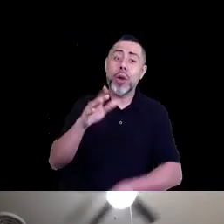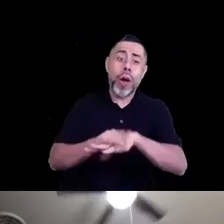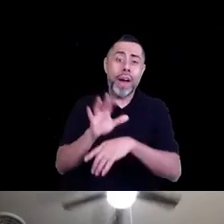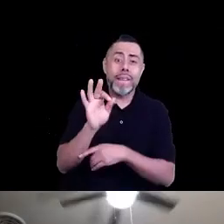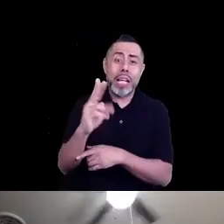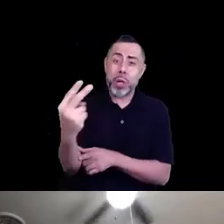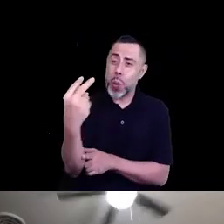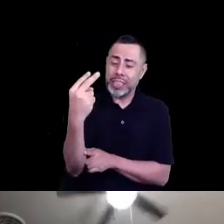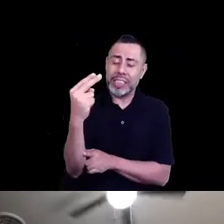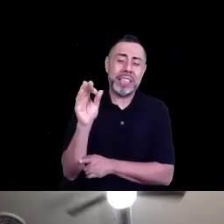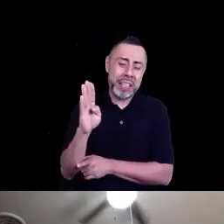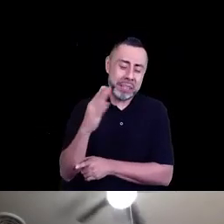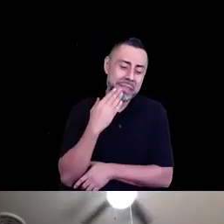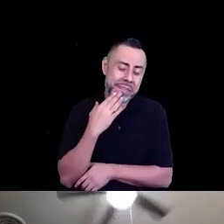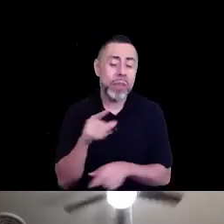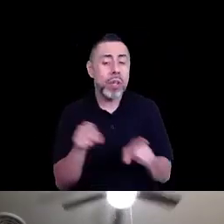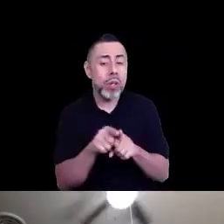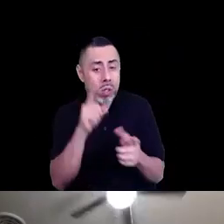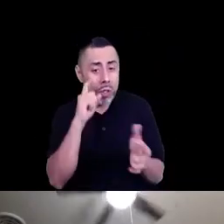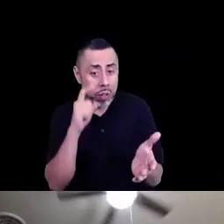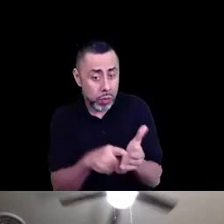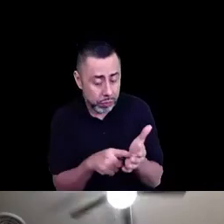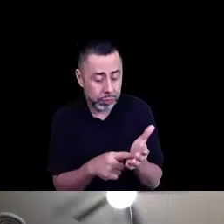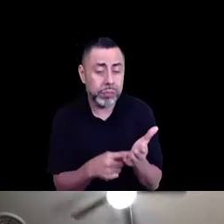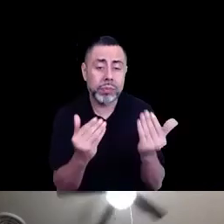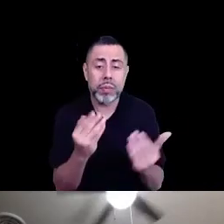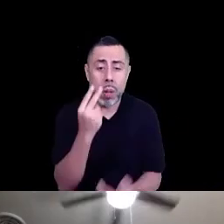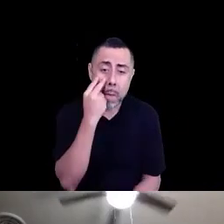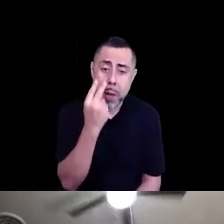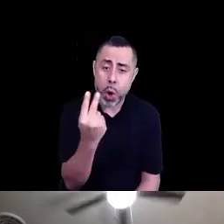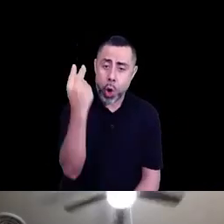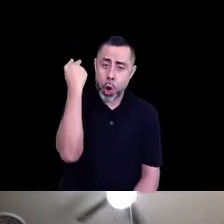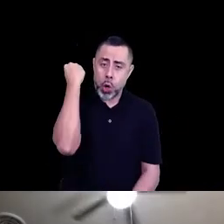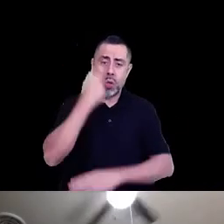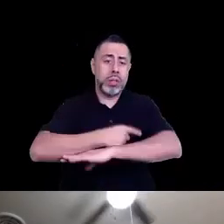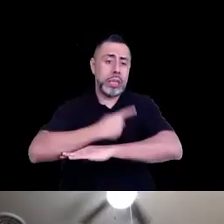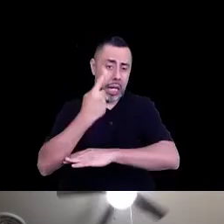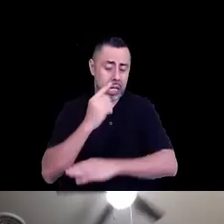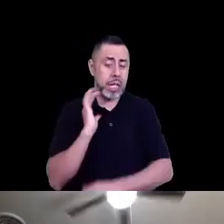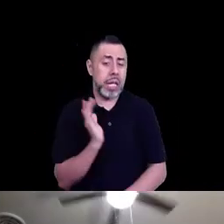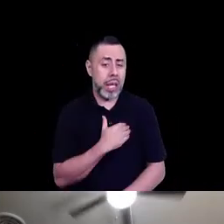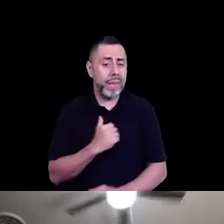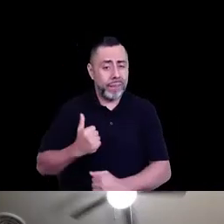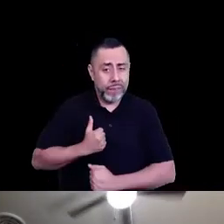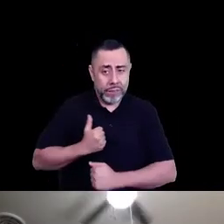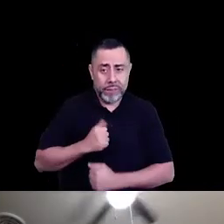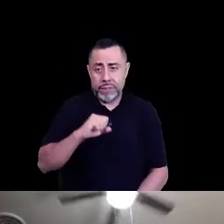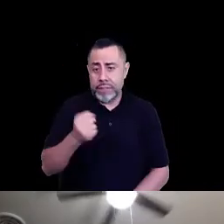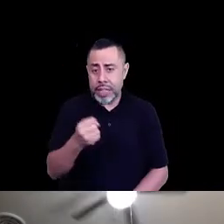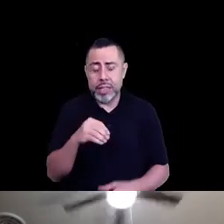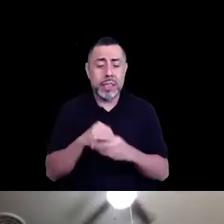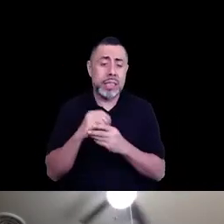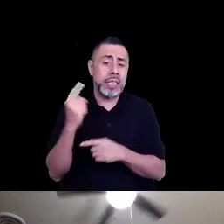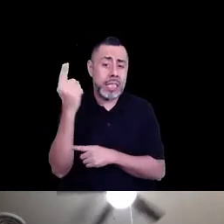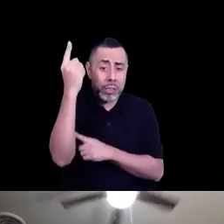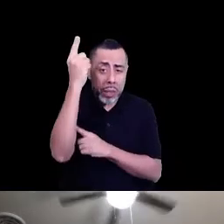I'd like to acknowledge Memorial Day, our veterans in the spirit world, our veterans